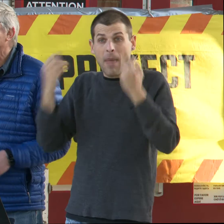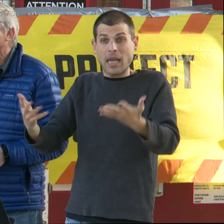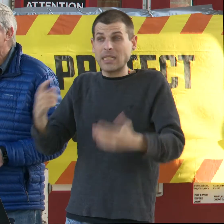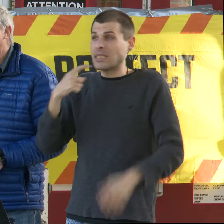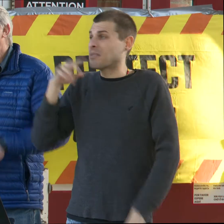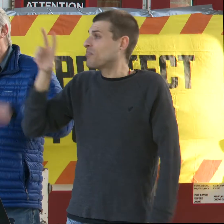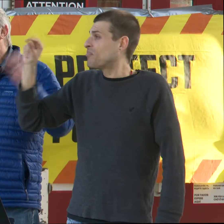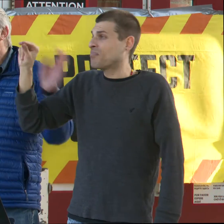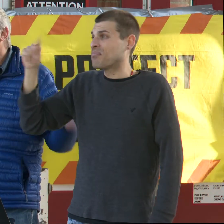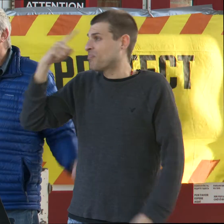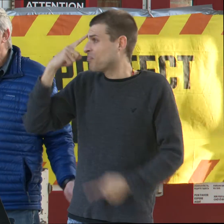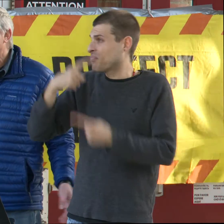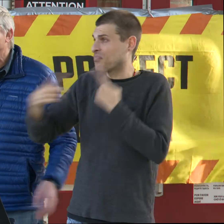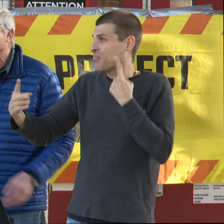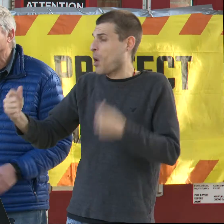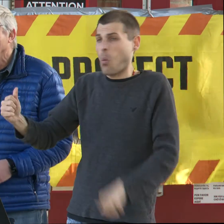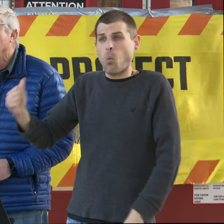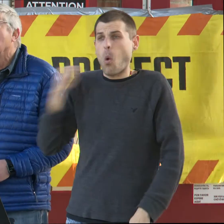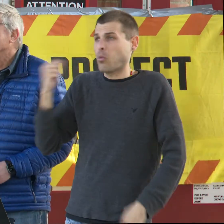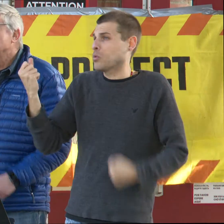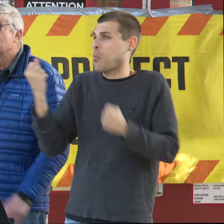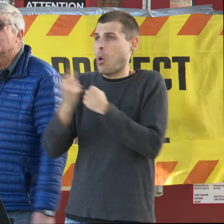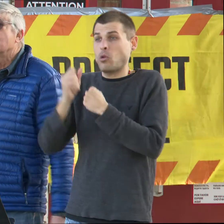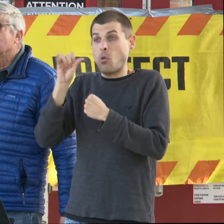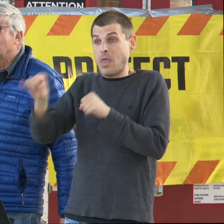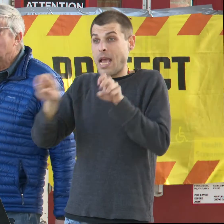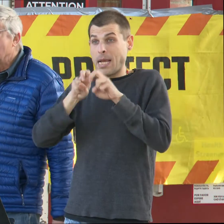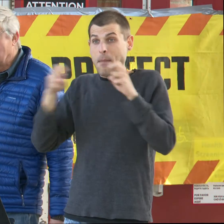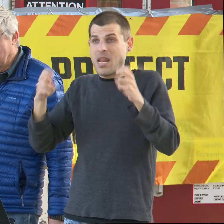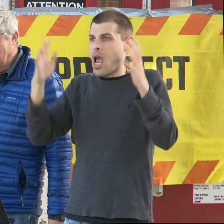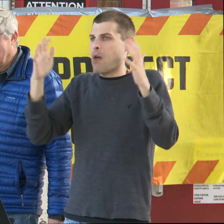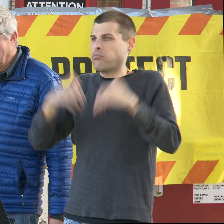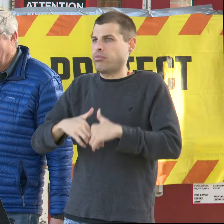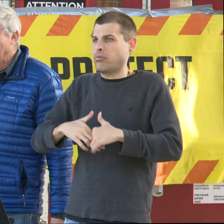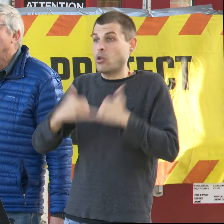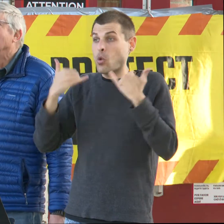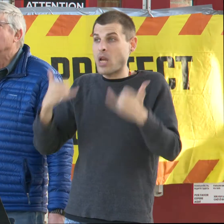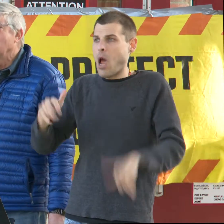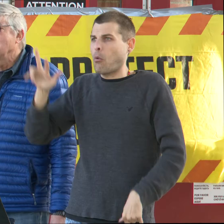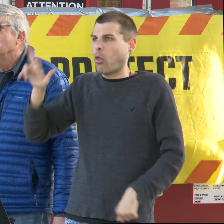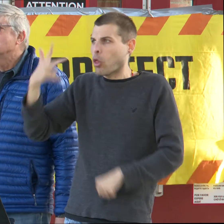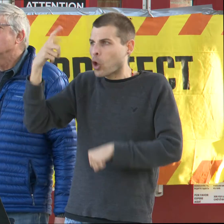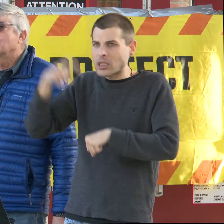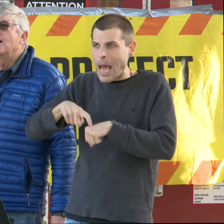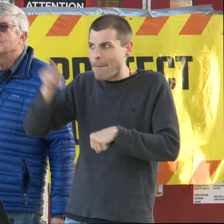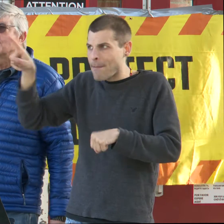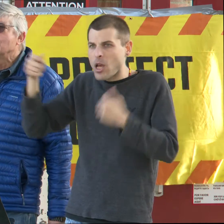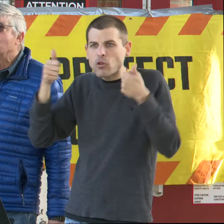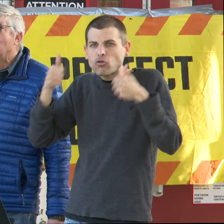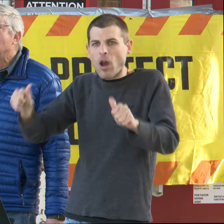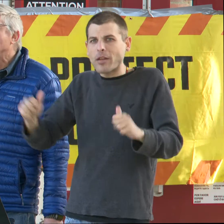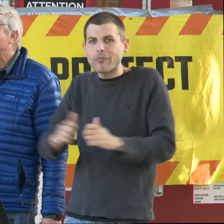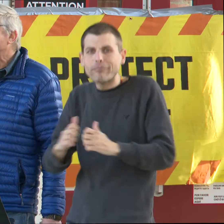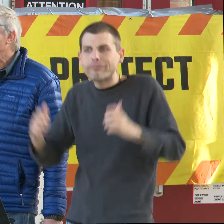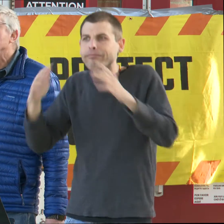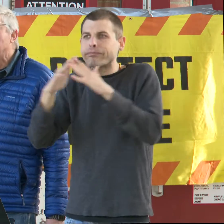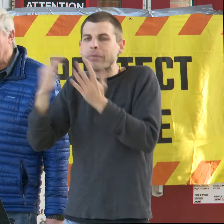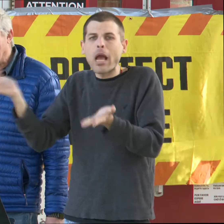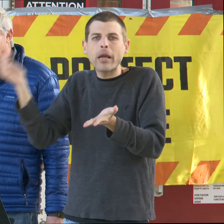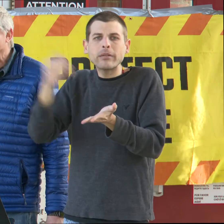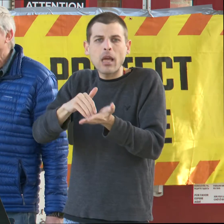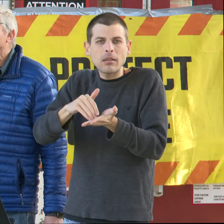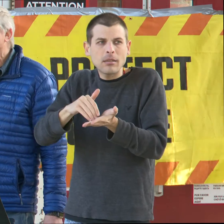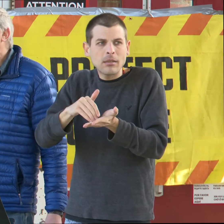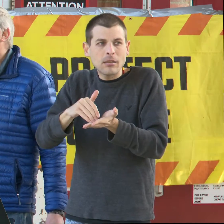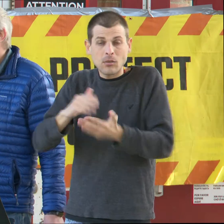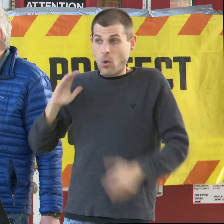whitewash it. So they disbanded the committee. Now they've started a third one. okay? So they've gone through all the